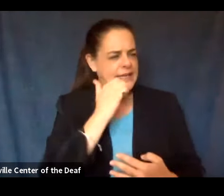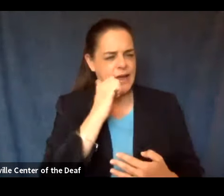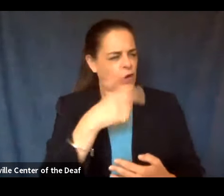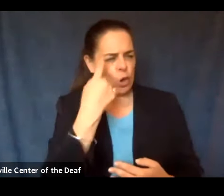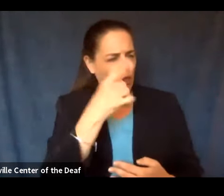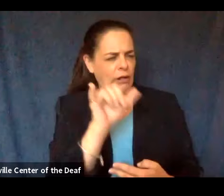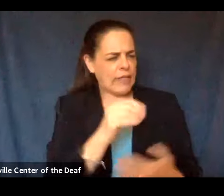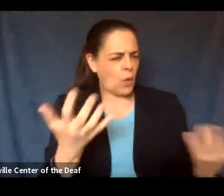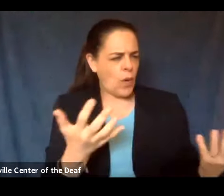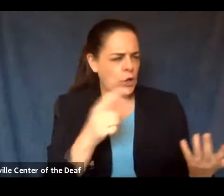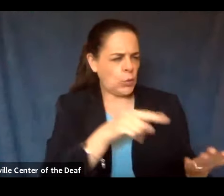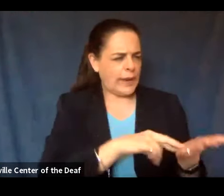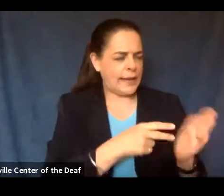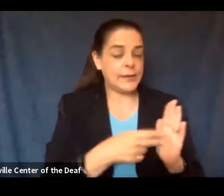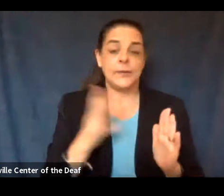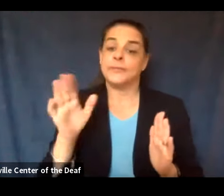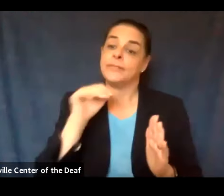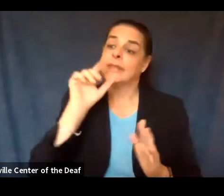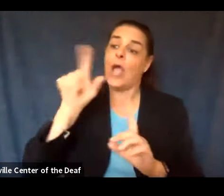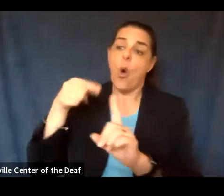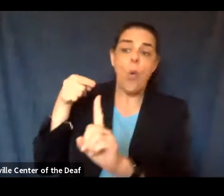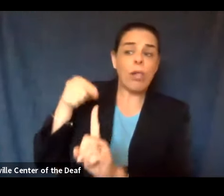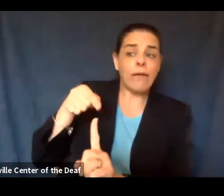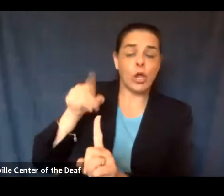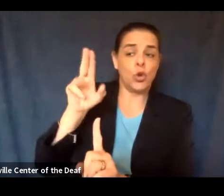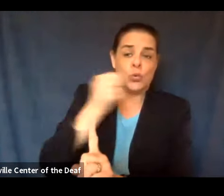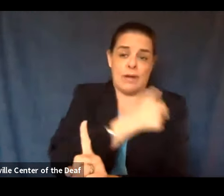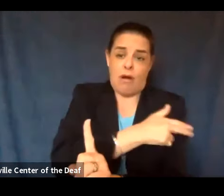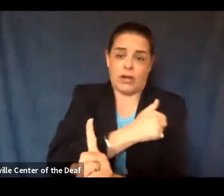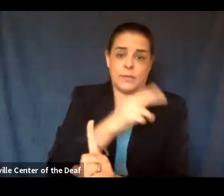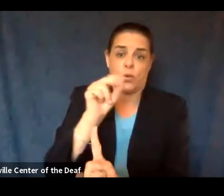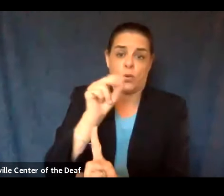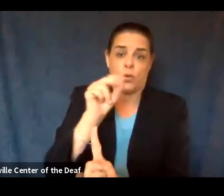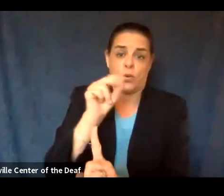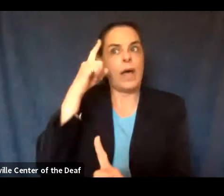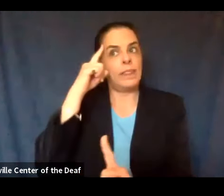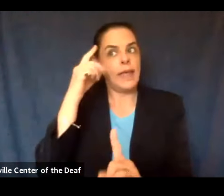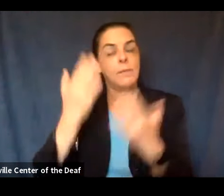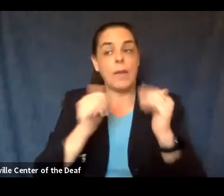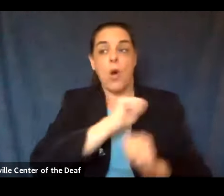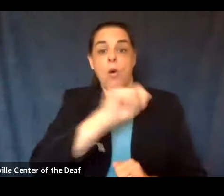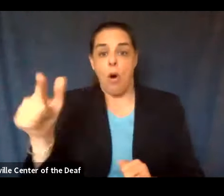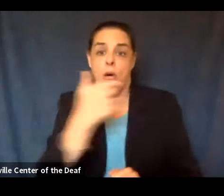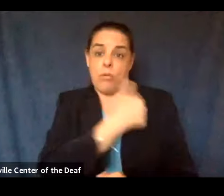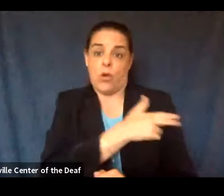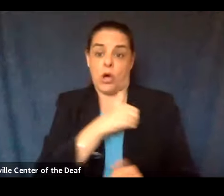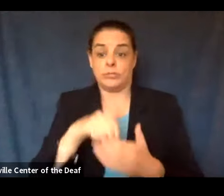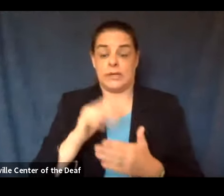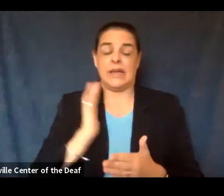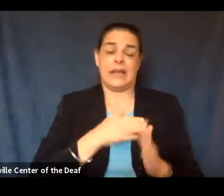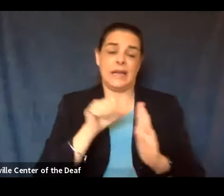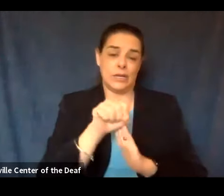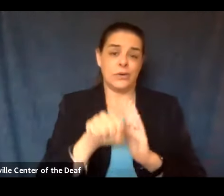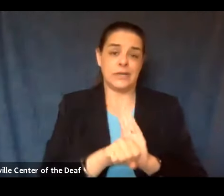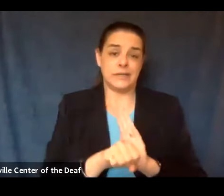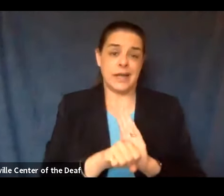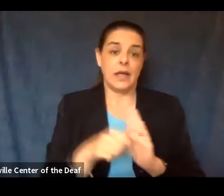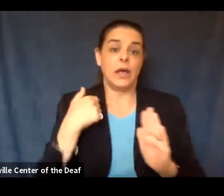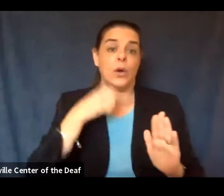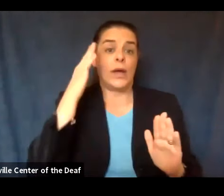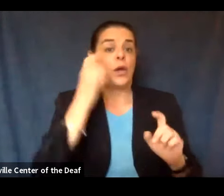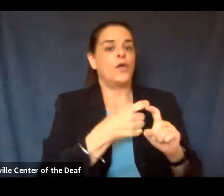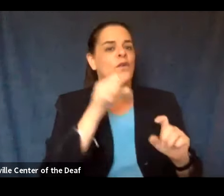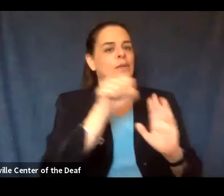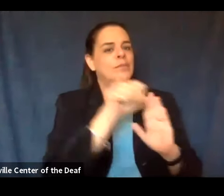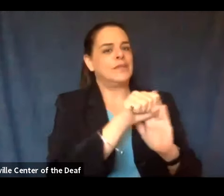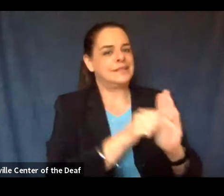So it's not just unique to UT Medical Center, but I think it probably applies to all the medical centers, at least around our state. and we know that from our state calls, but maybe